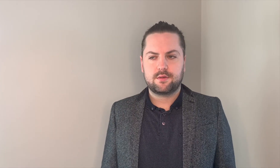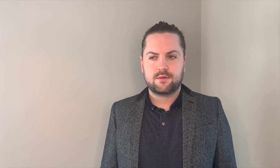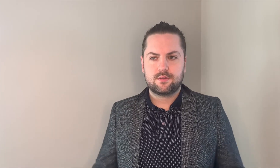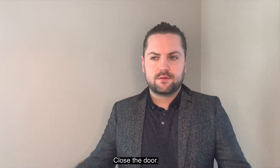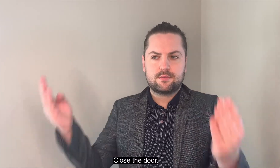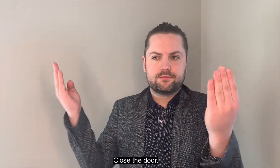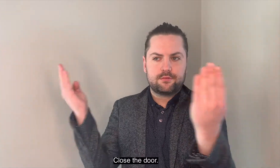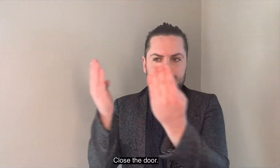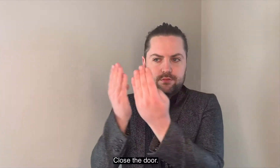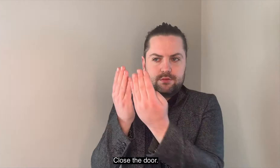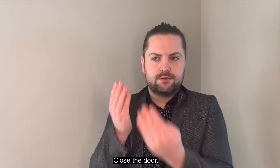Close the door.